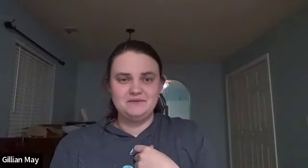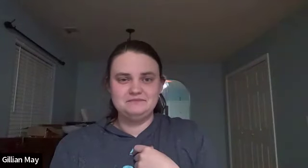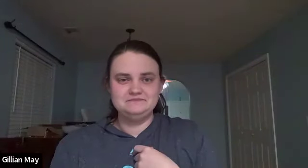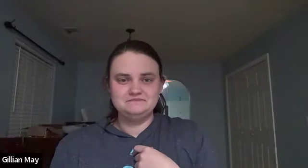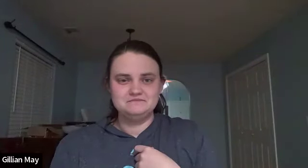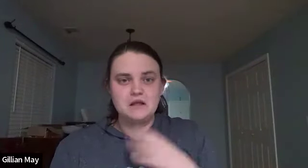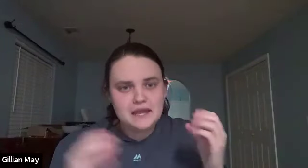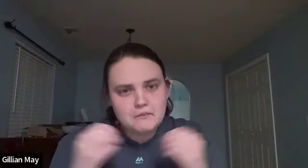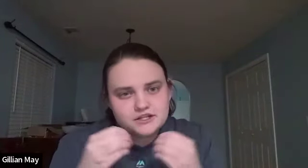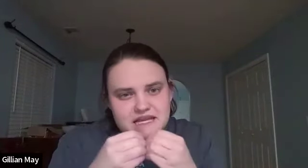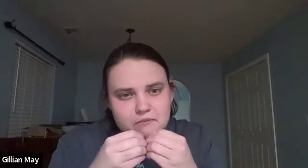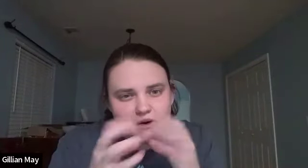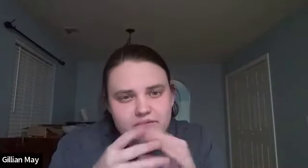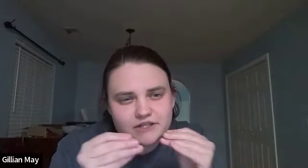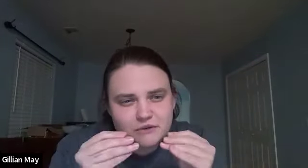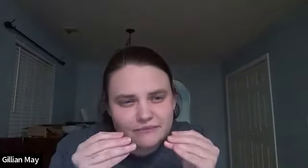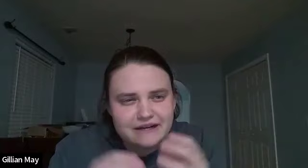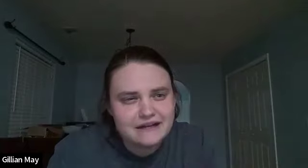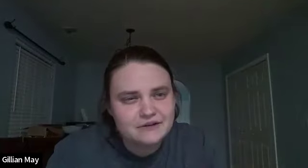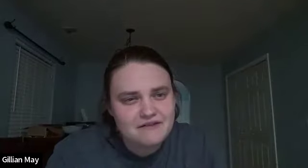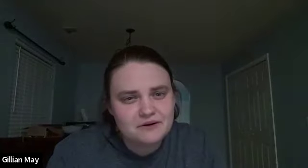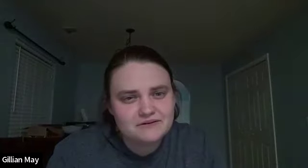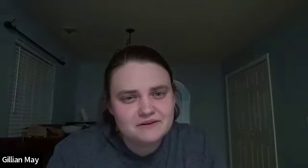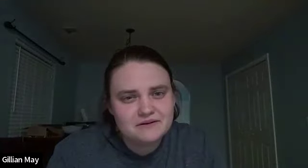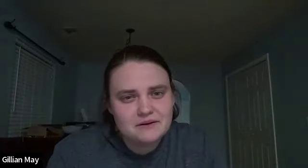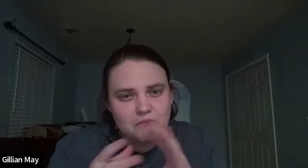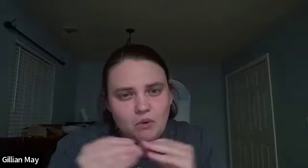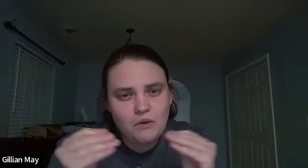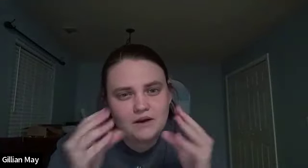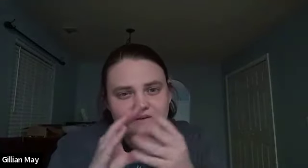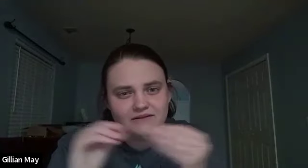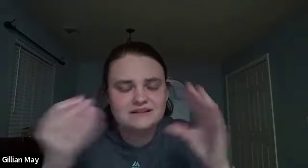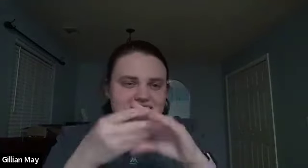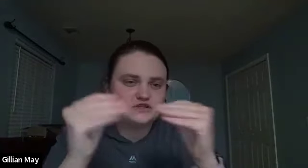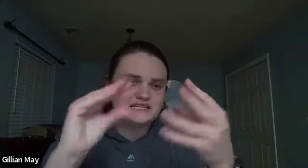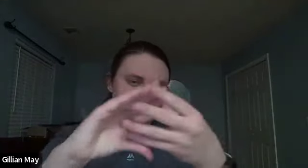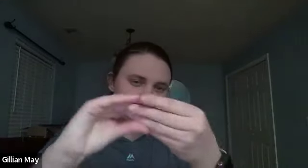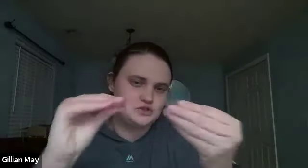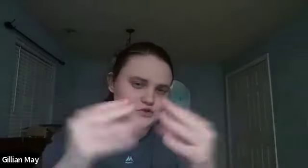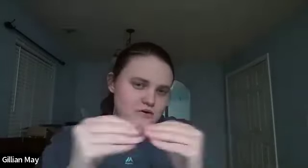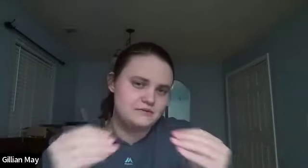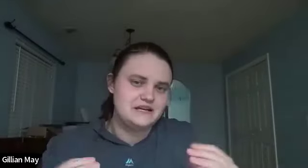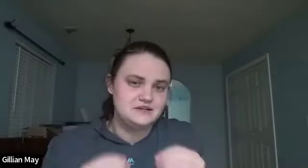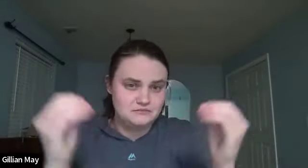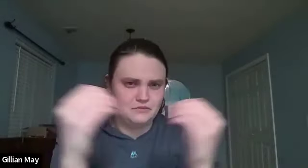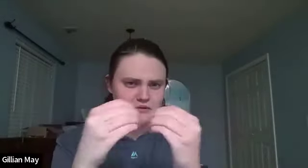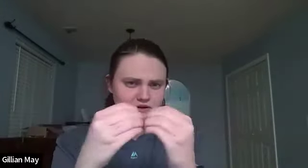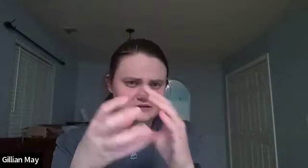I'm like, are you saying which one, what did I do that for? More, because this looks like store. What did I do? More